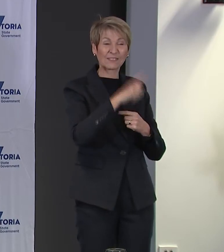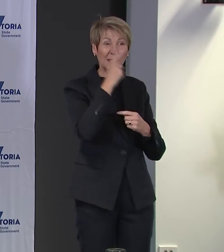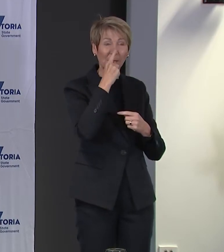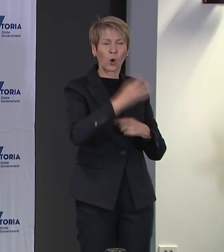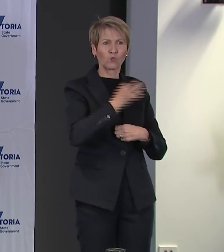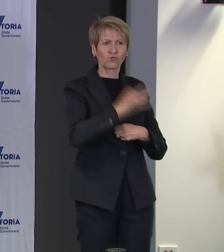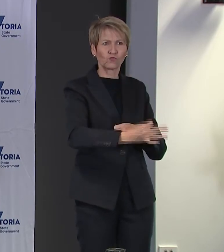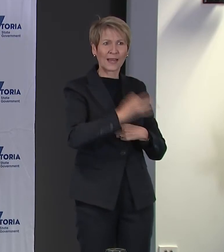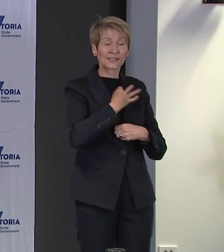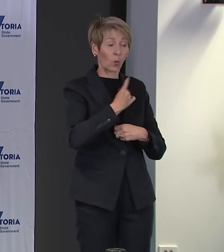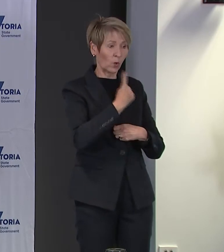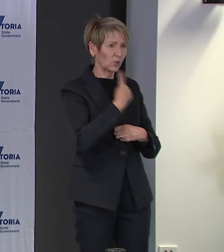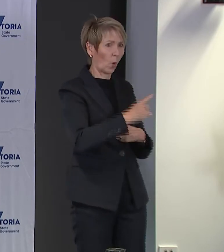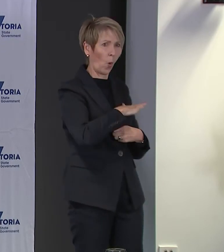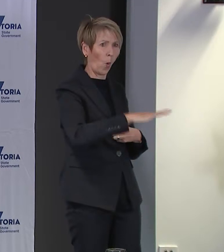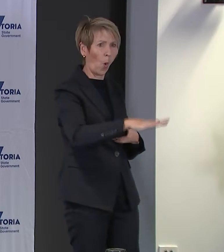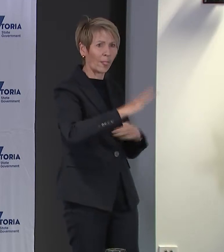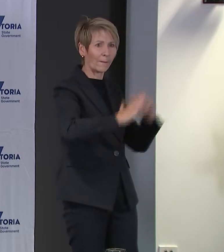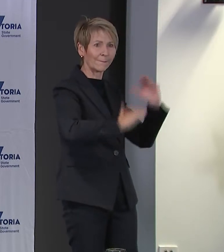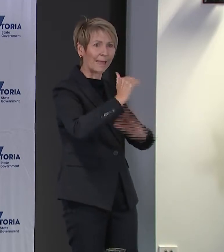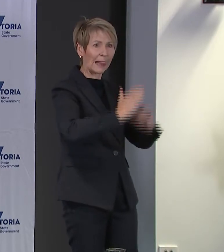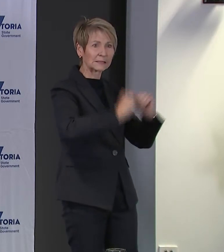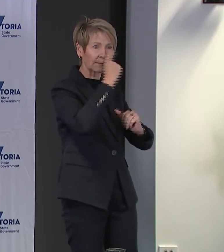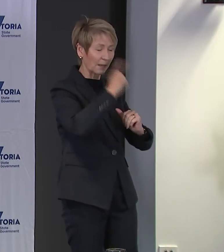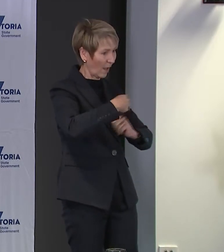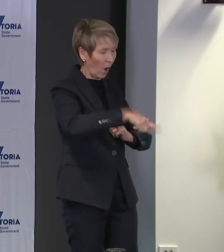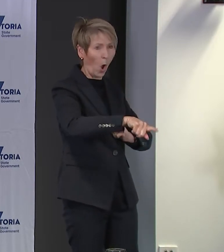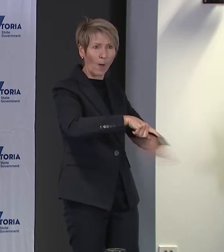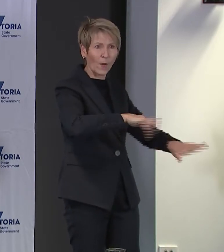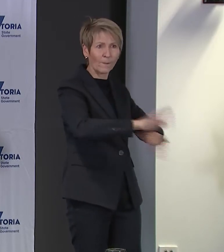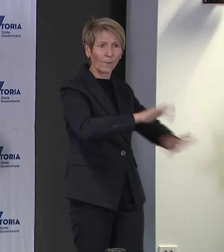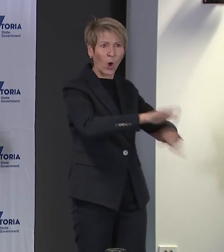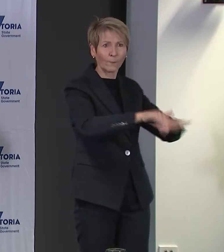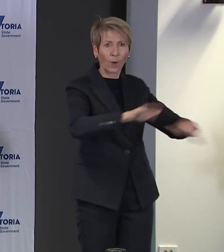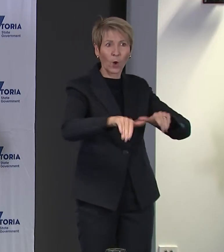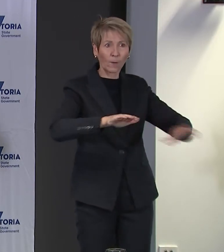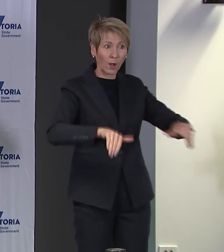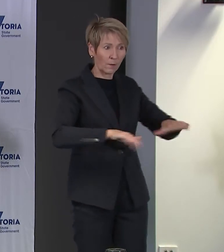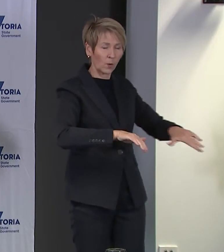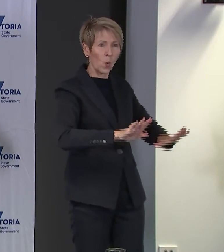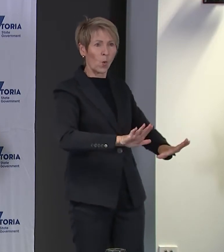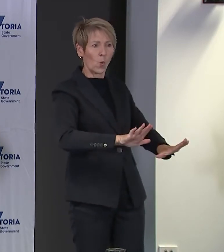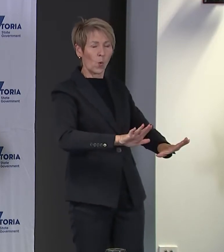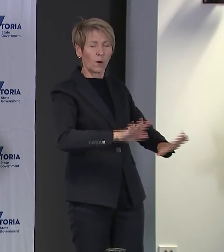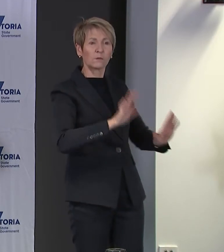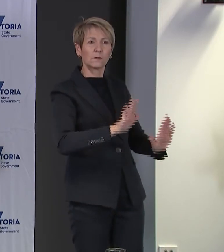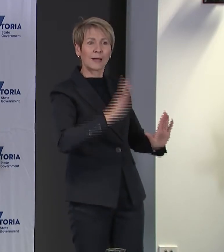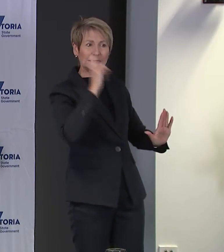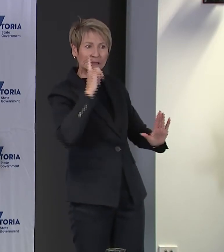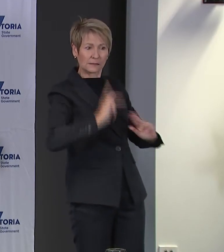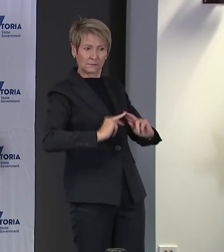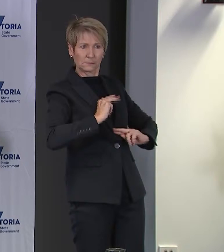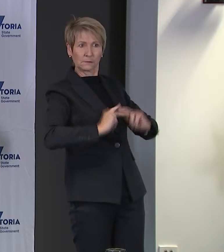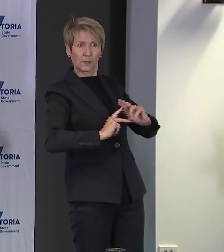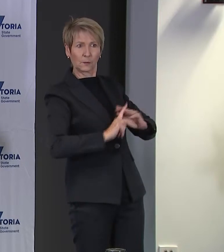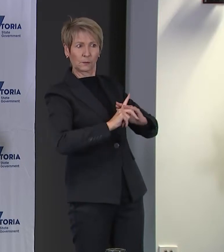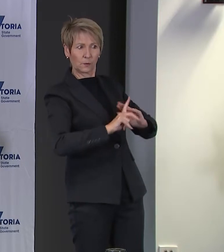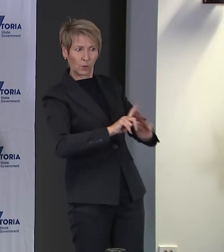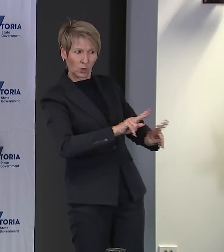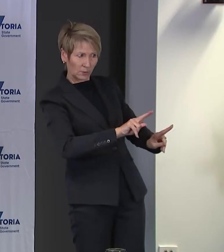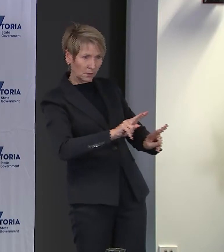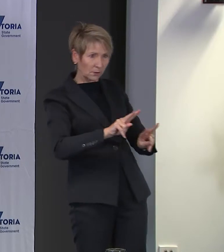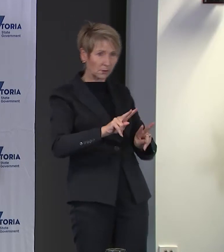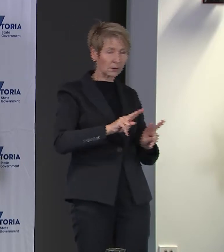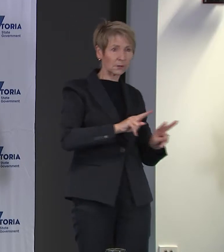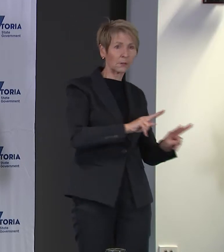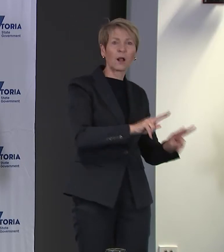My thanks to the construction site concerned. The construction industry has worked incredibly hard over the last year or more to put in place really strong